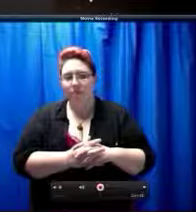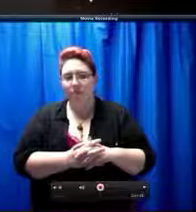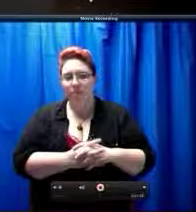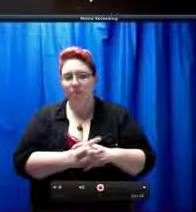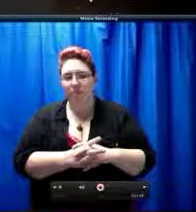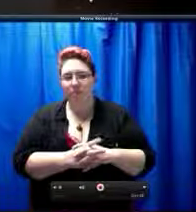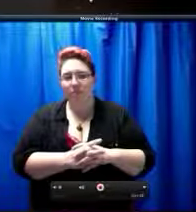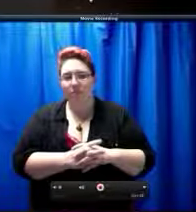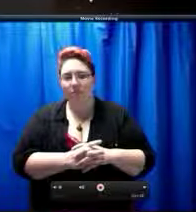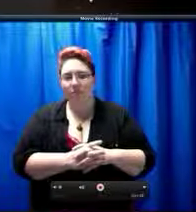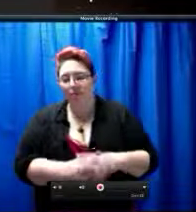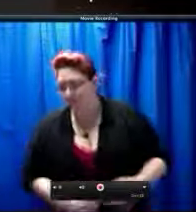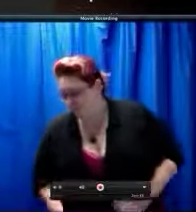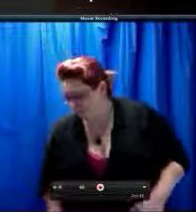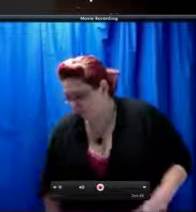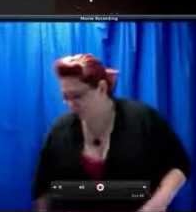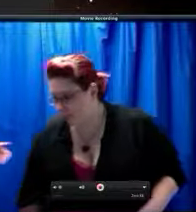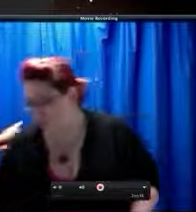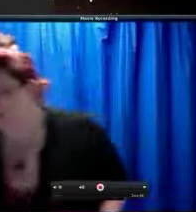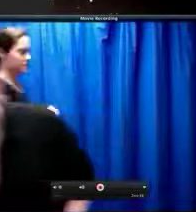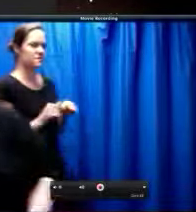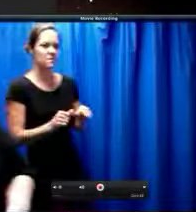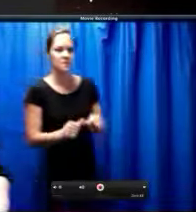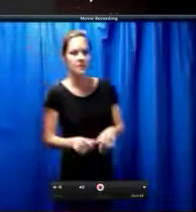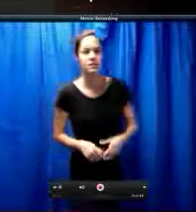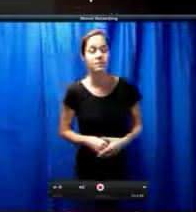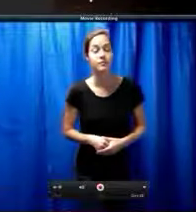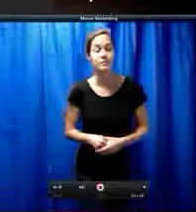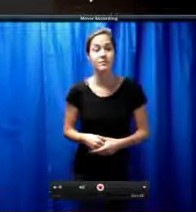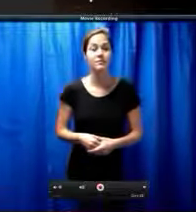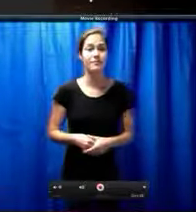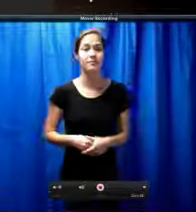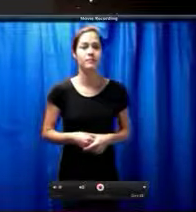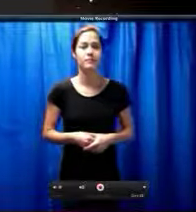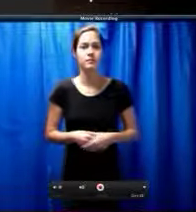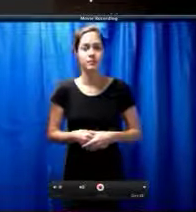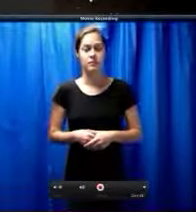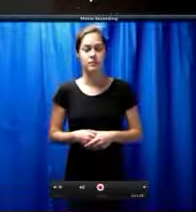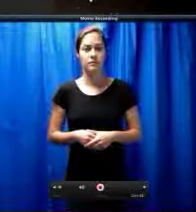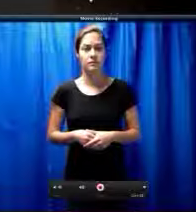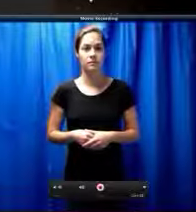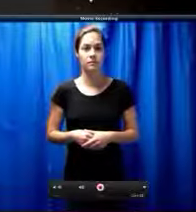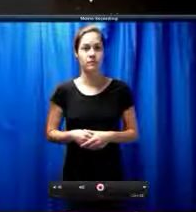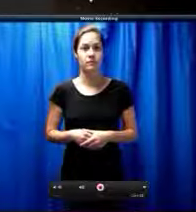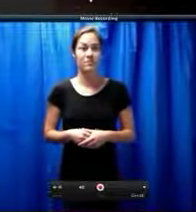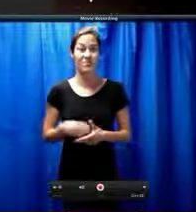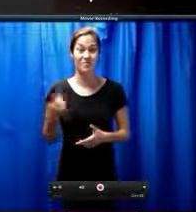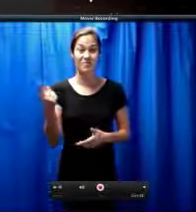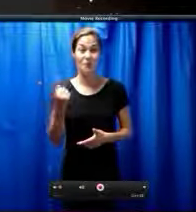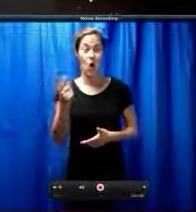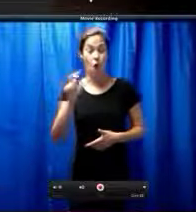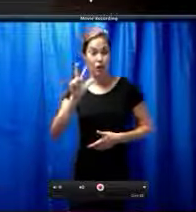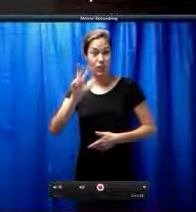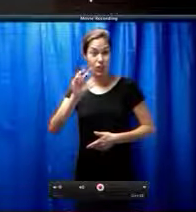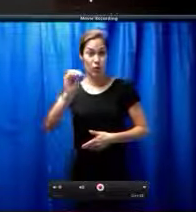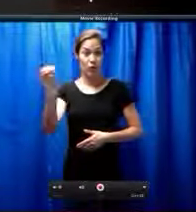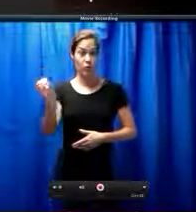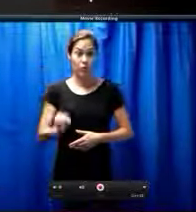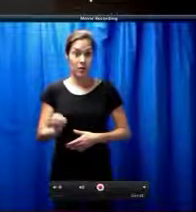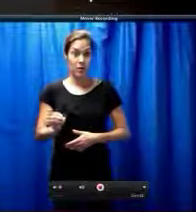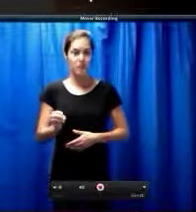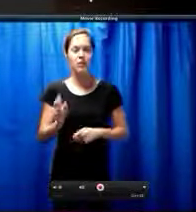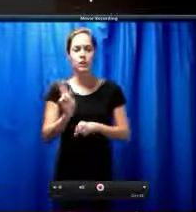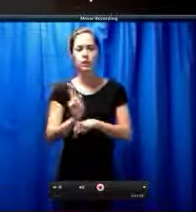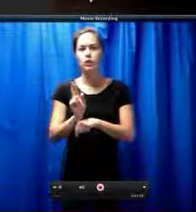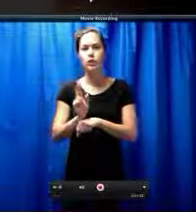population in dentistry that's actually doing it consistently. And we've really found that about 3% are using some of the newer technologies to be